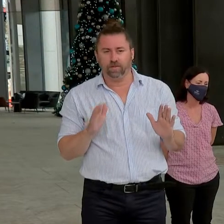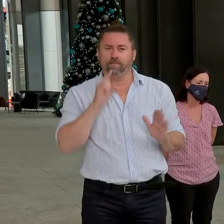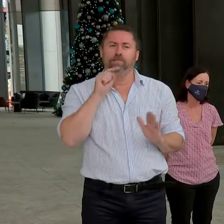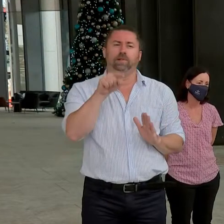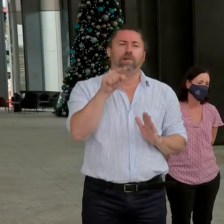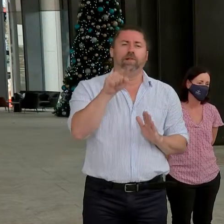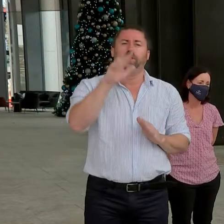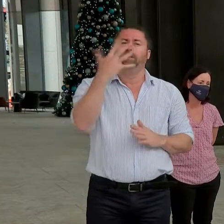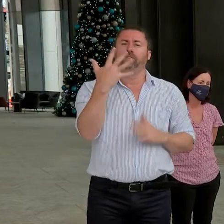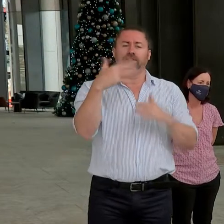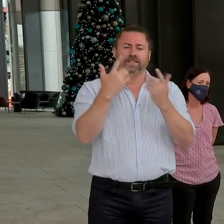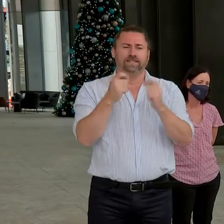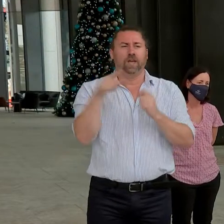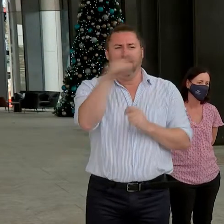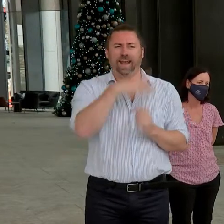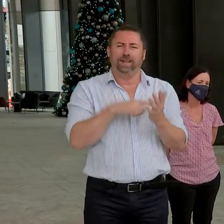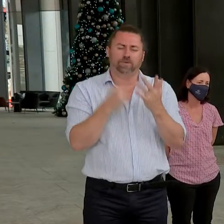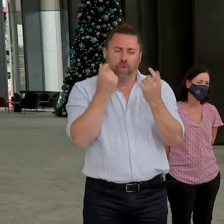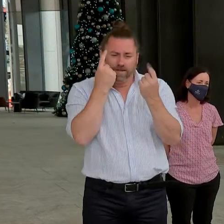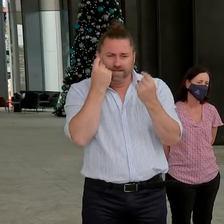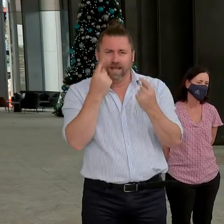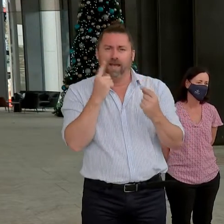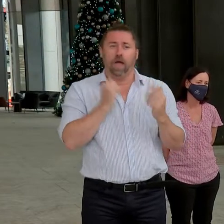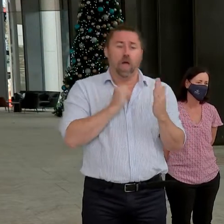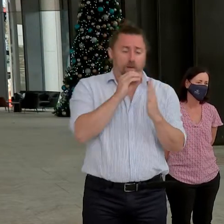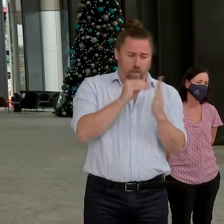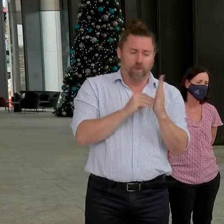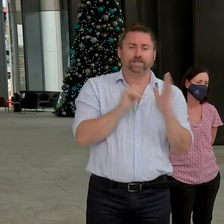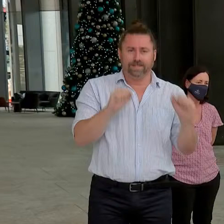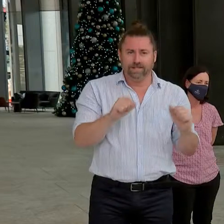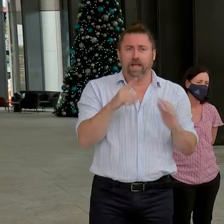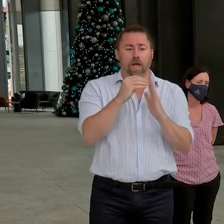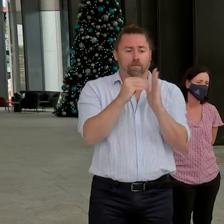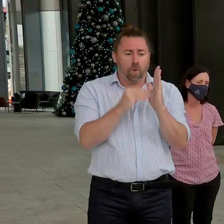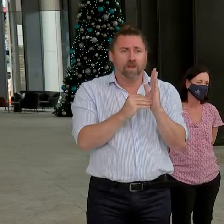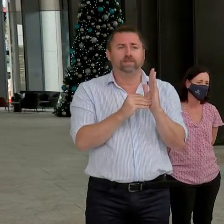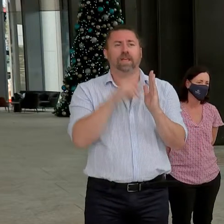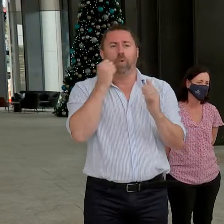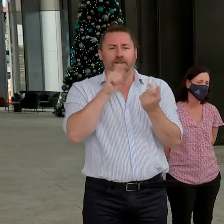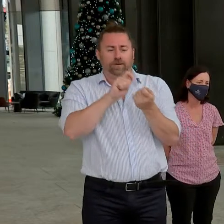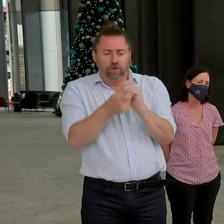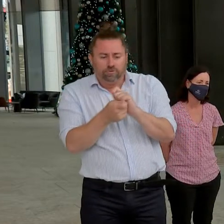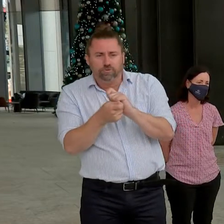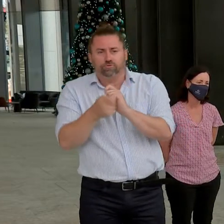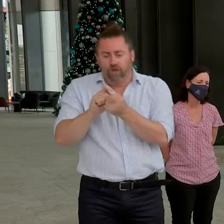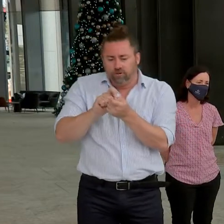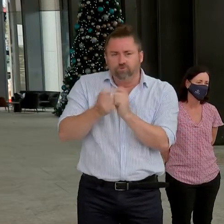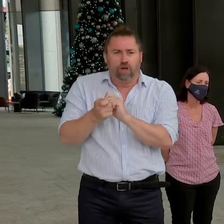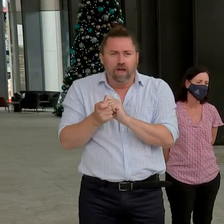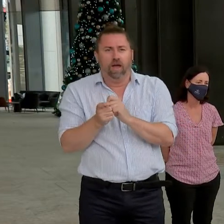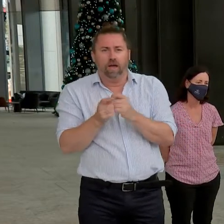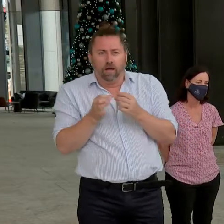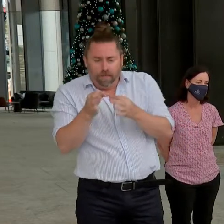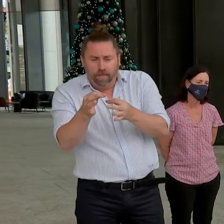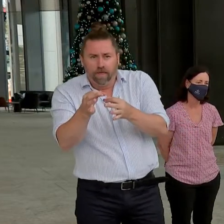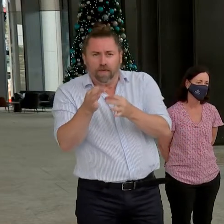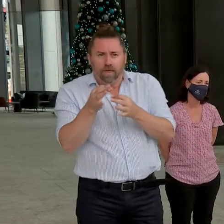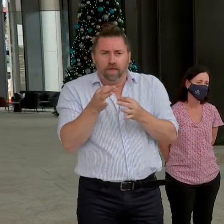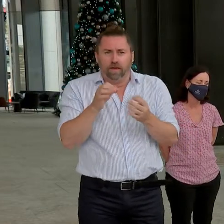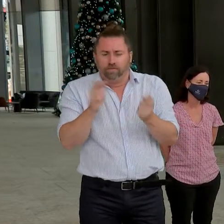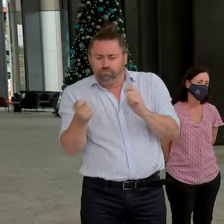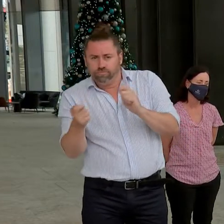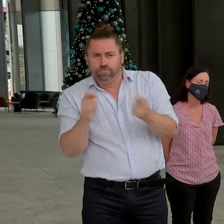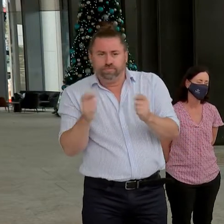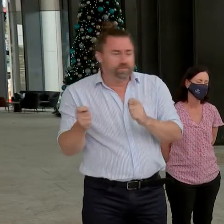needs to appreciate this, and our policies. These policies are going to continually change and move forward.